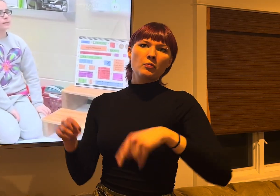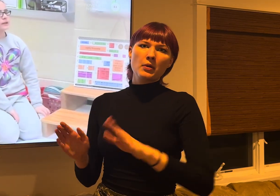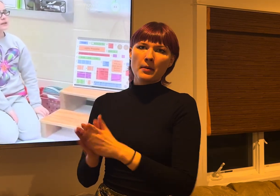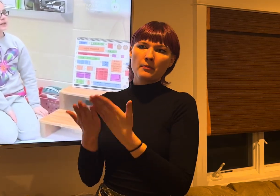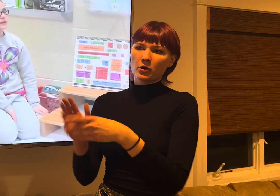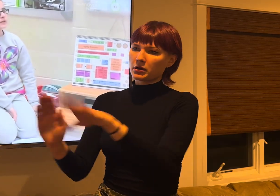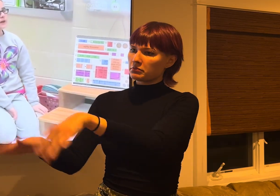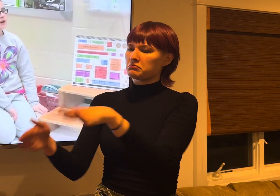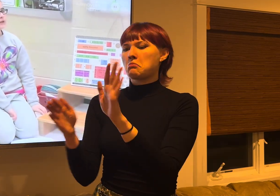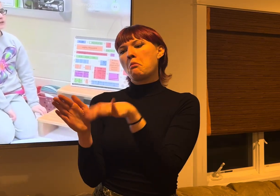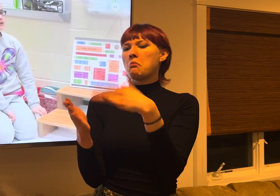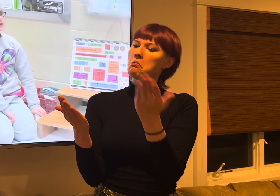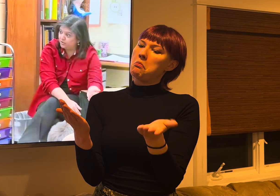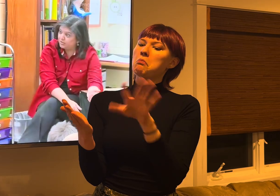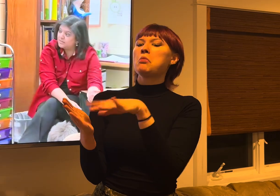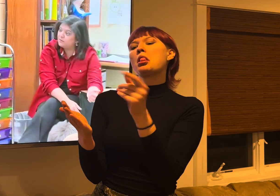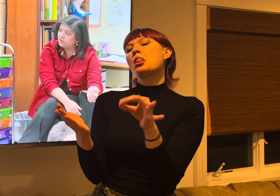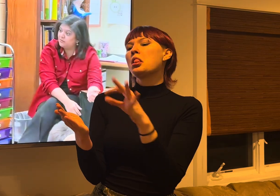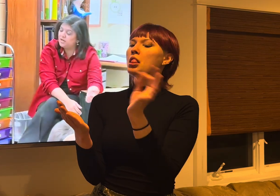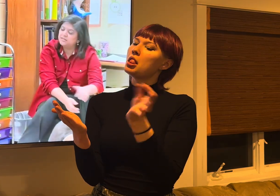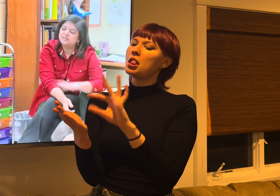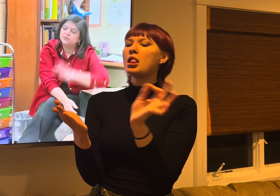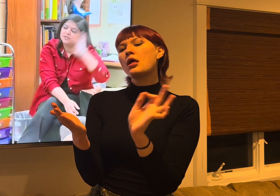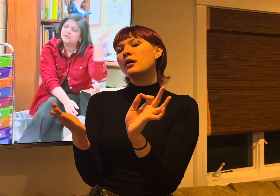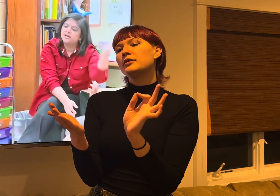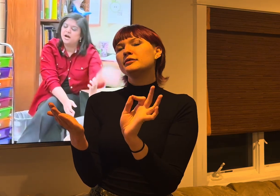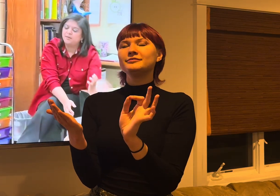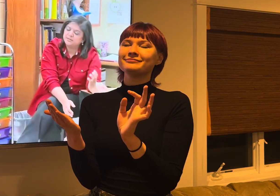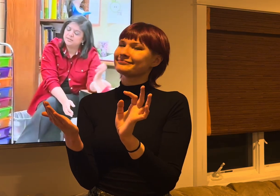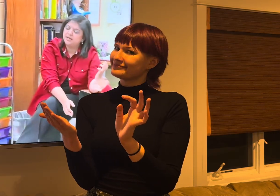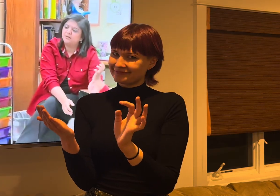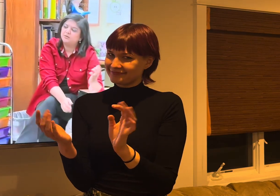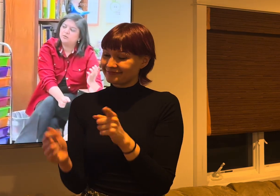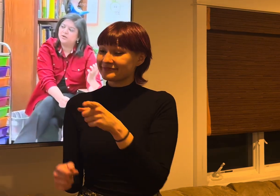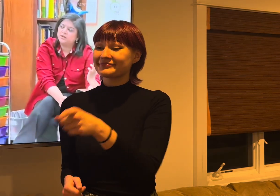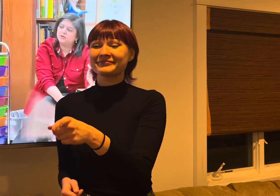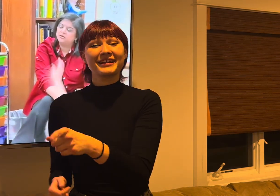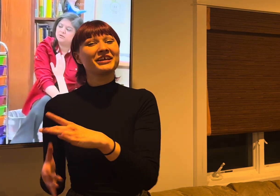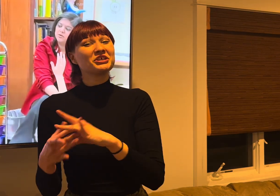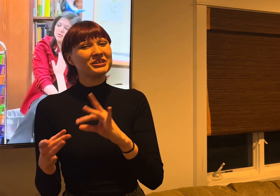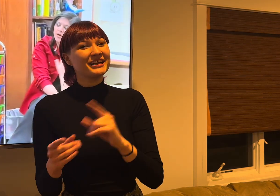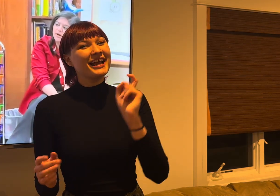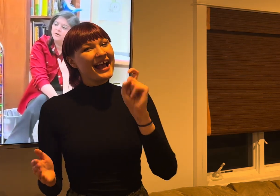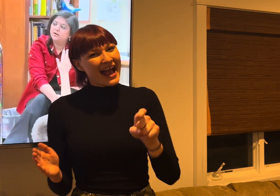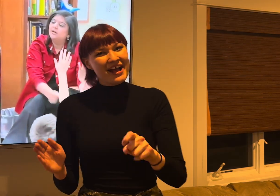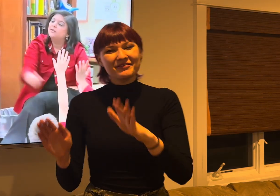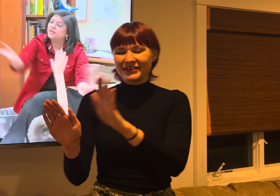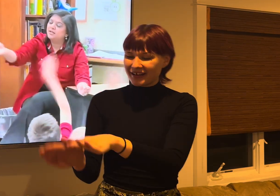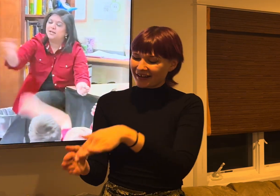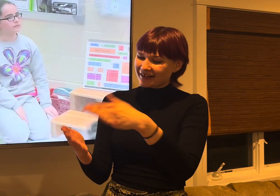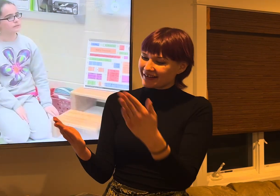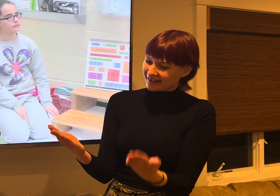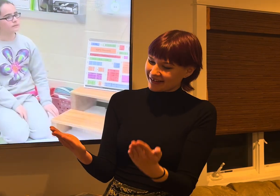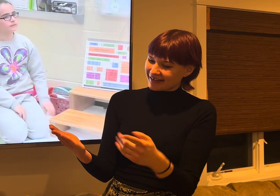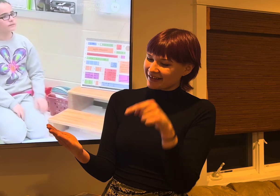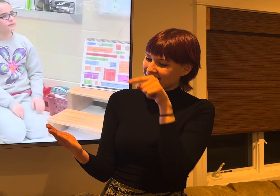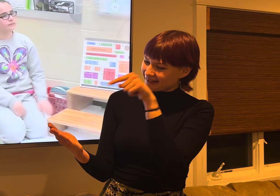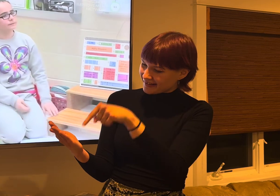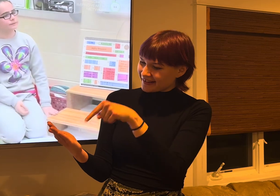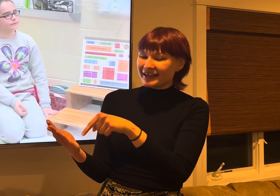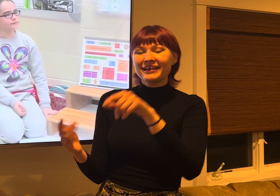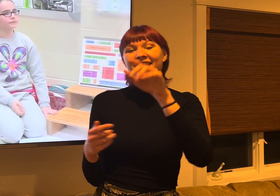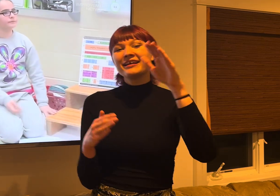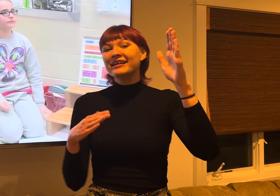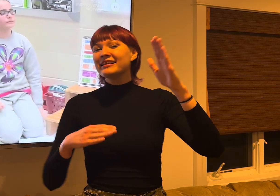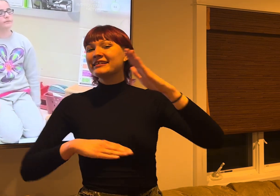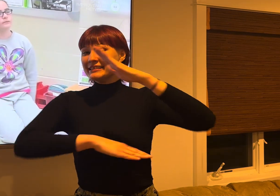the table of contents. You could go to the table of contents, and what's on the opposite end of the book that you could go to as well? The index. So you can go to the table